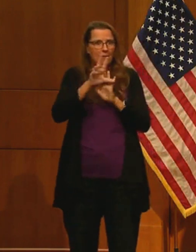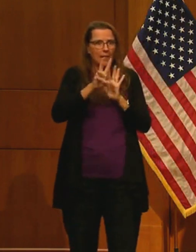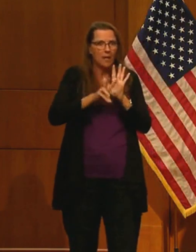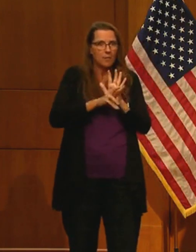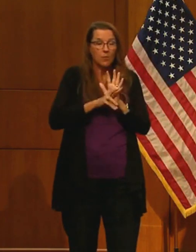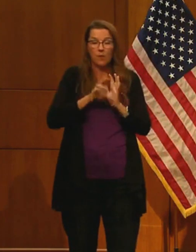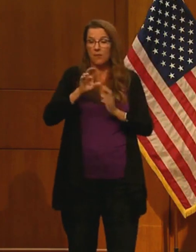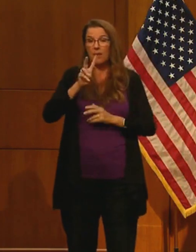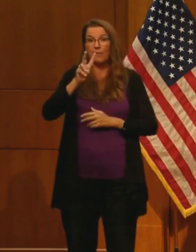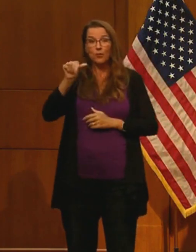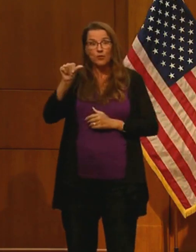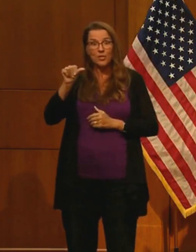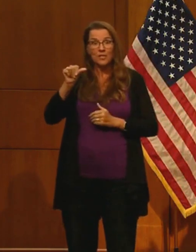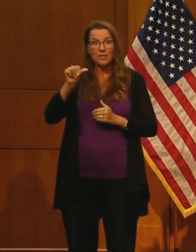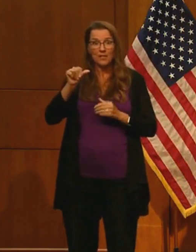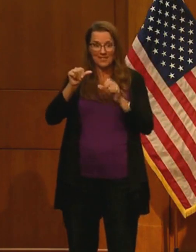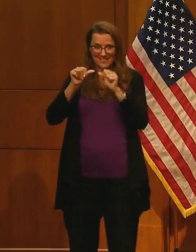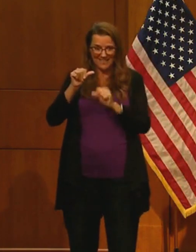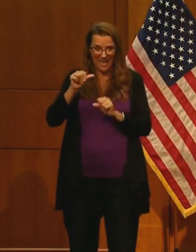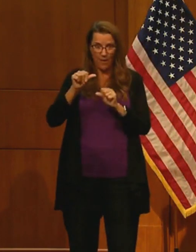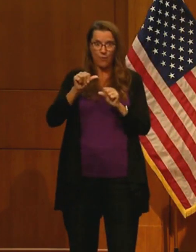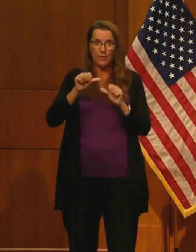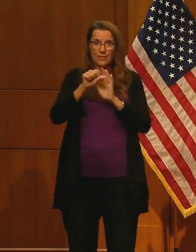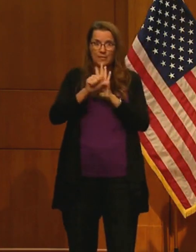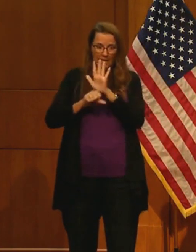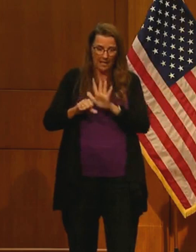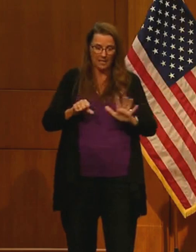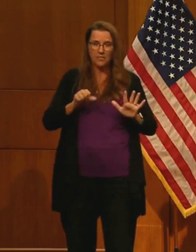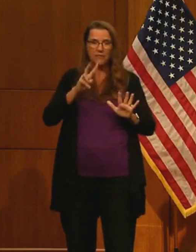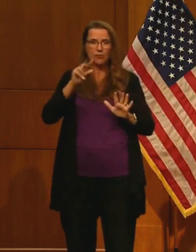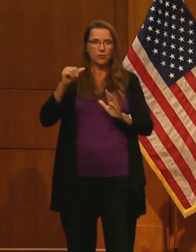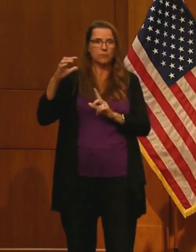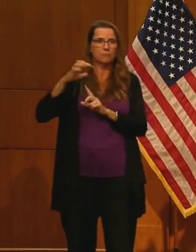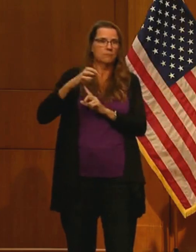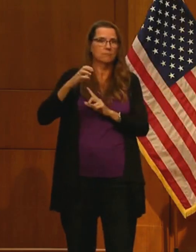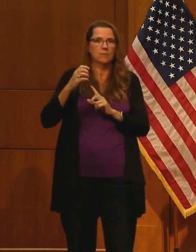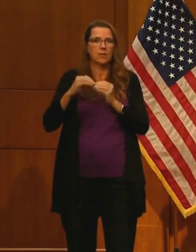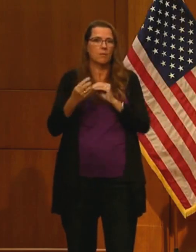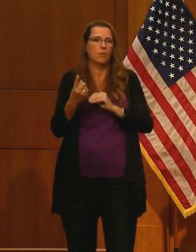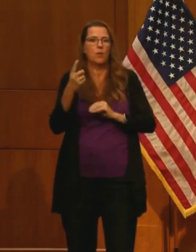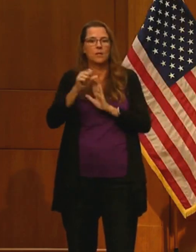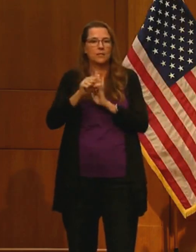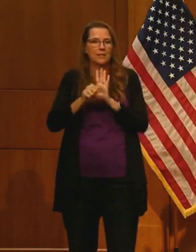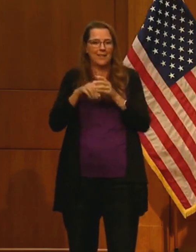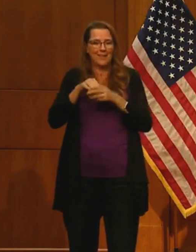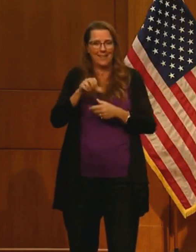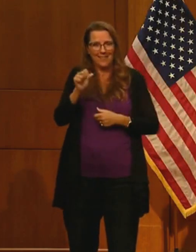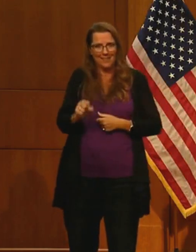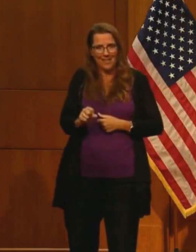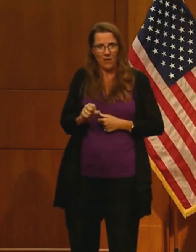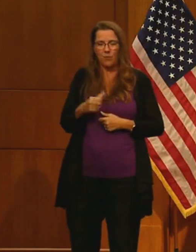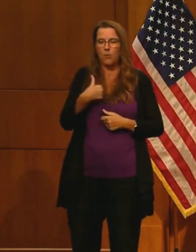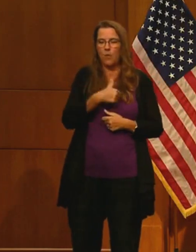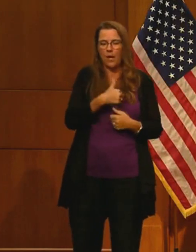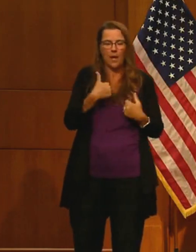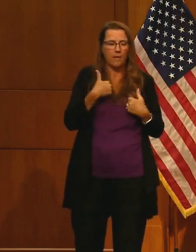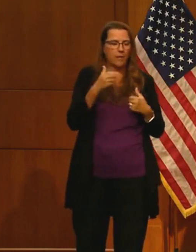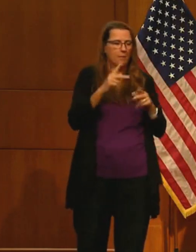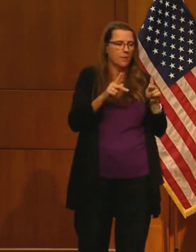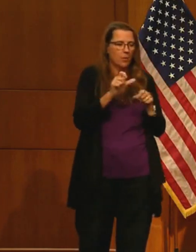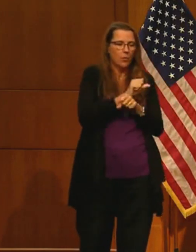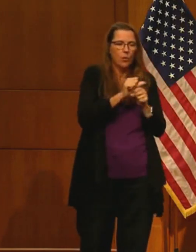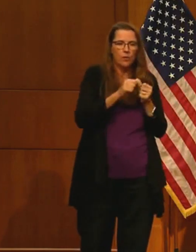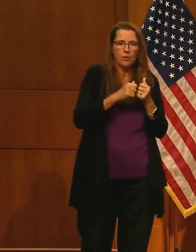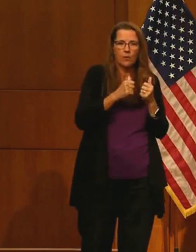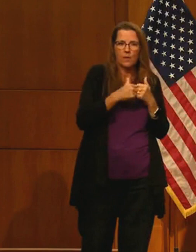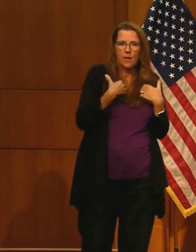highly vaccinated in the South. There are so many people that work for the state, that are volunteers, that work for our health systems. I